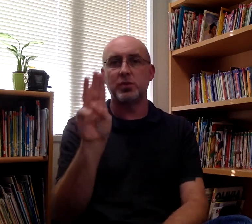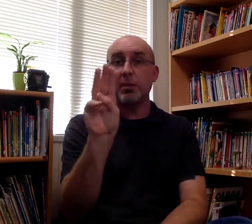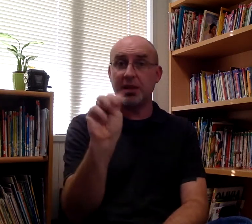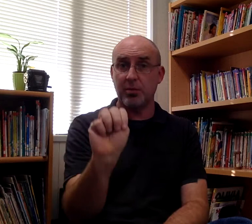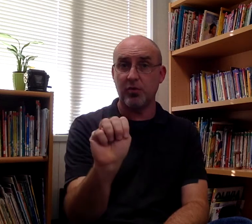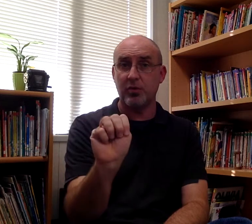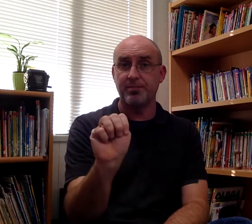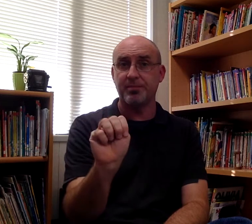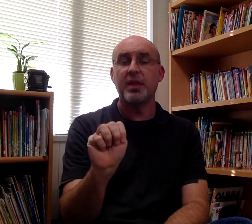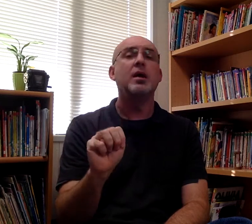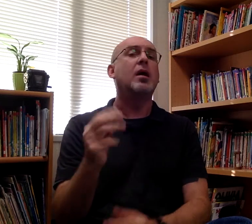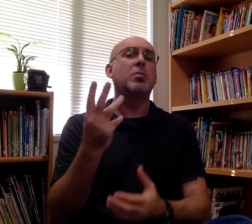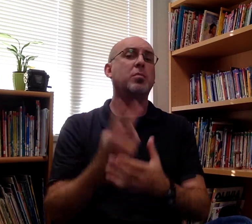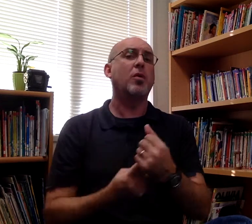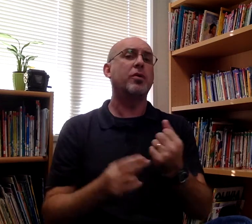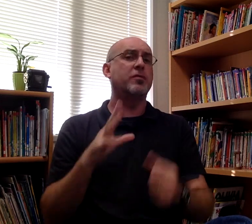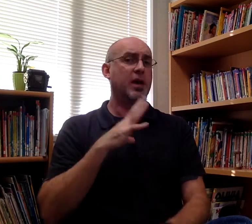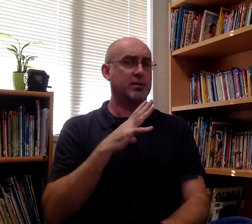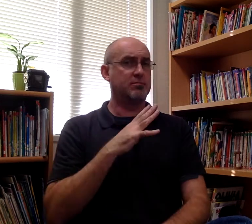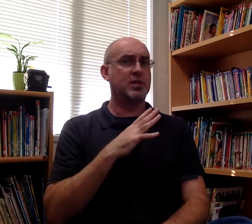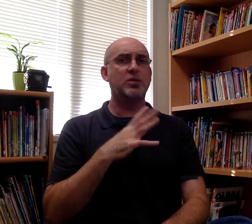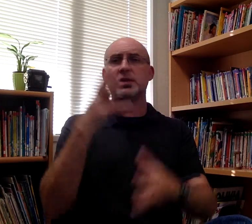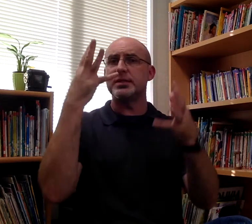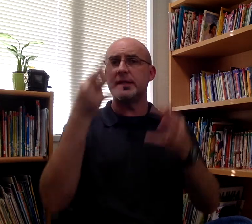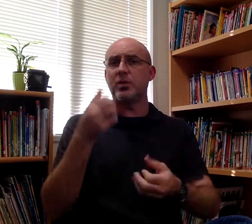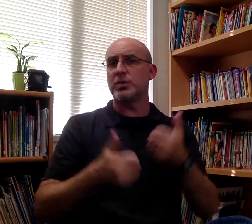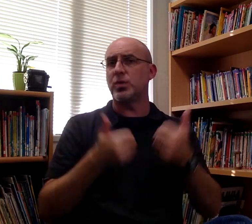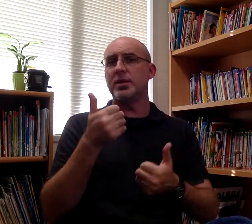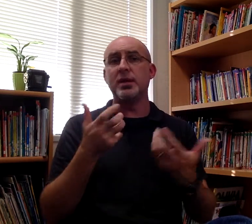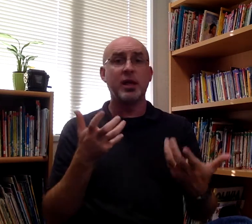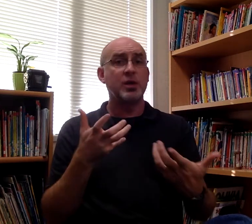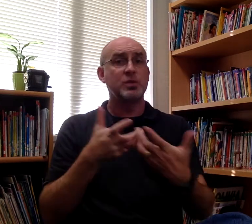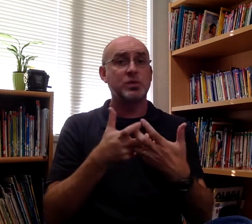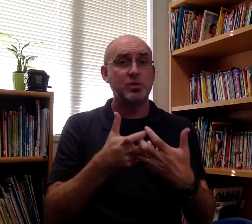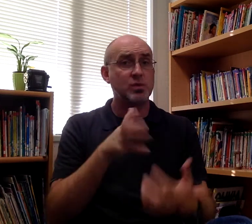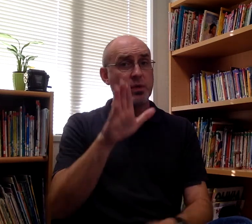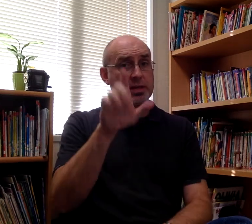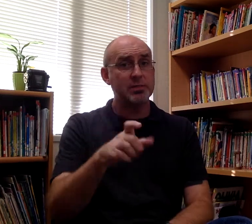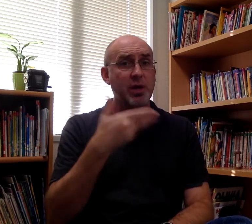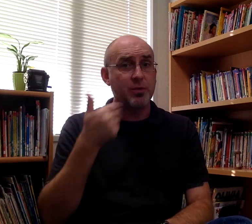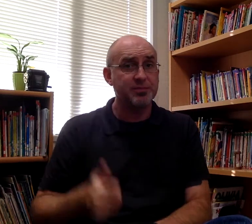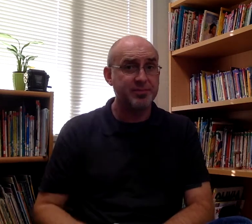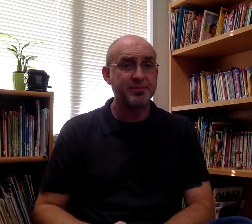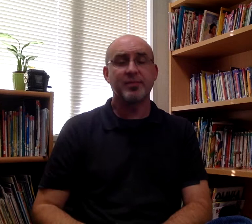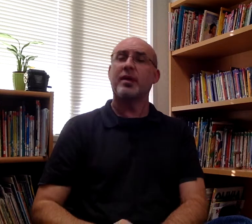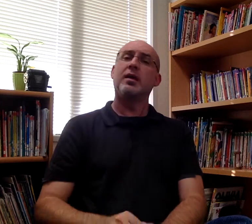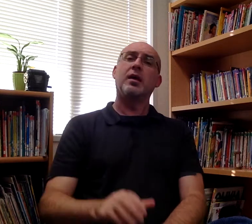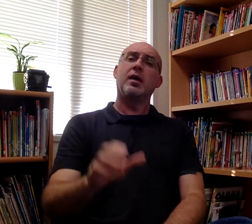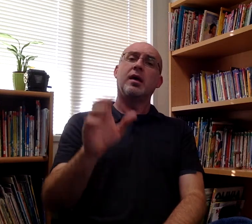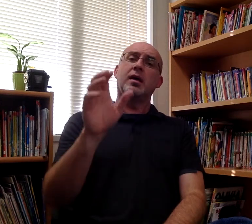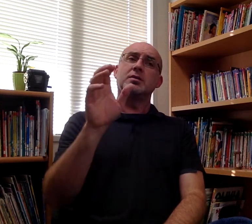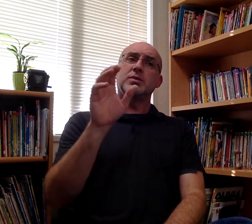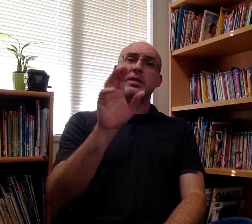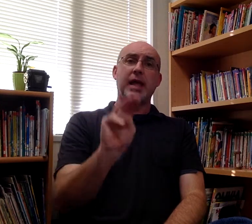wrapping them over. But both are fine, and you can decide which one suits your needs better. So we did